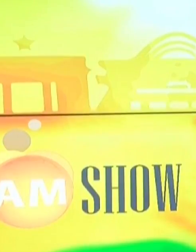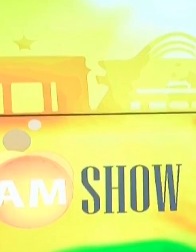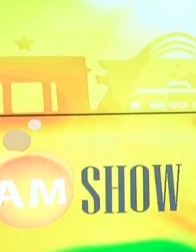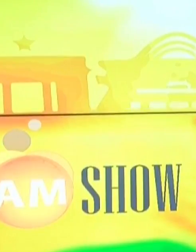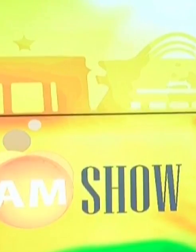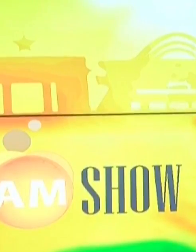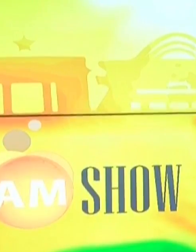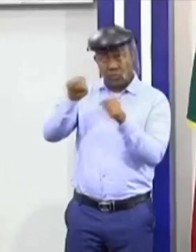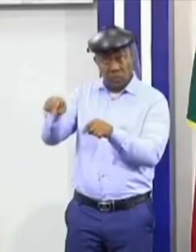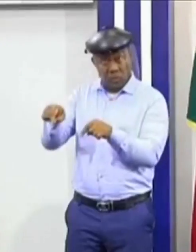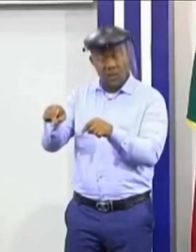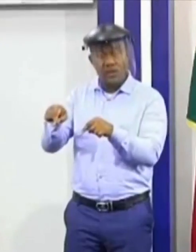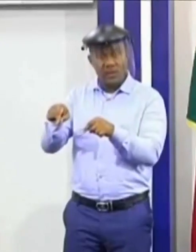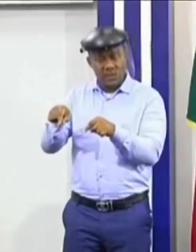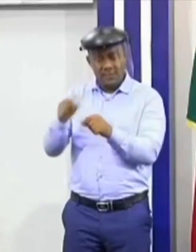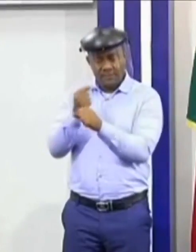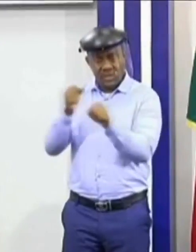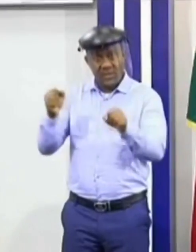briefing.